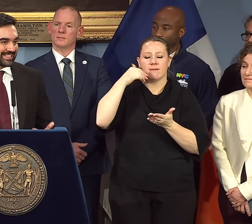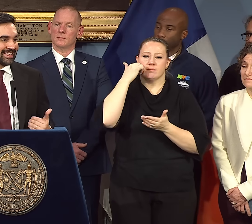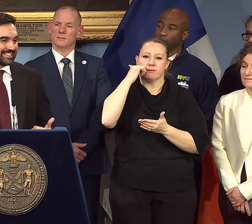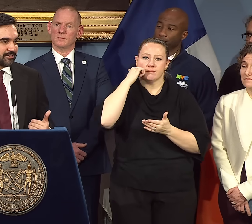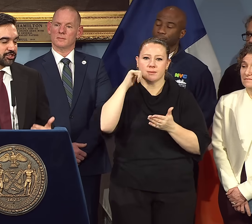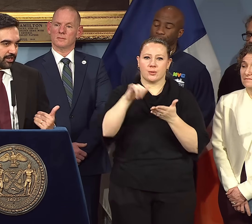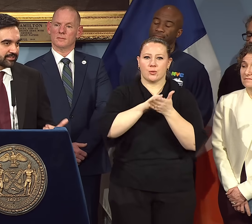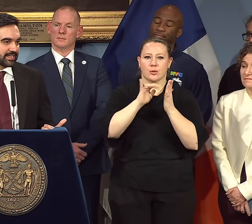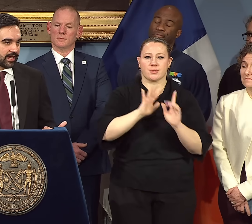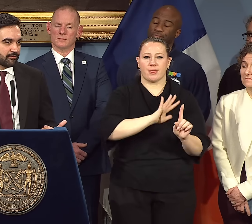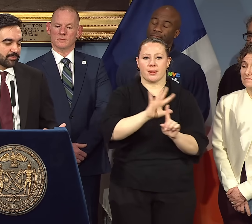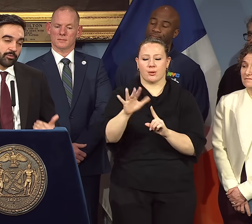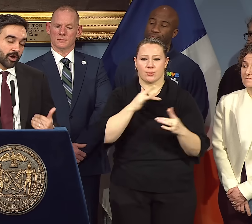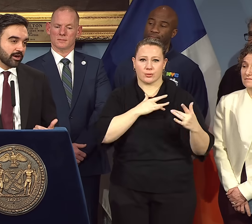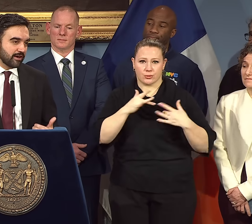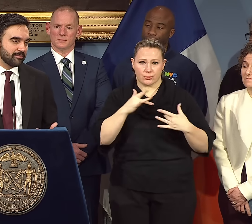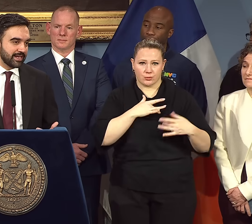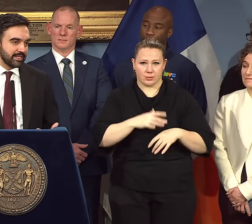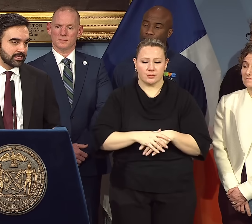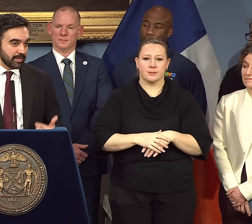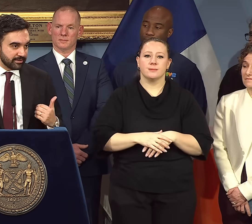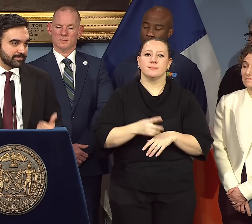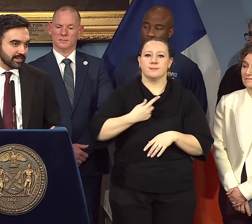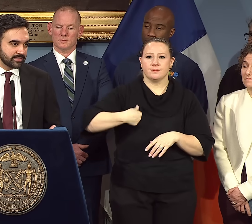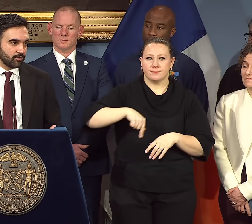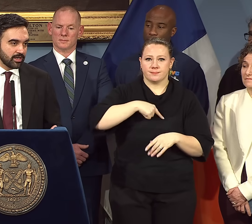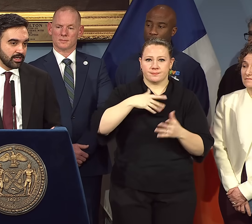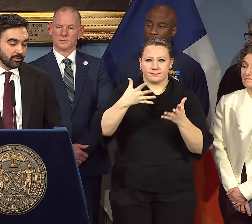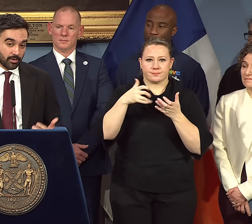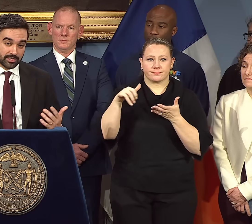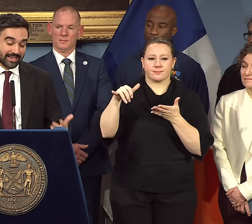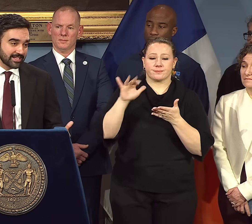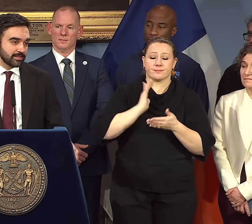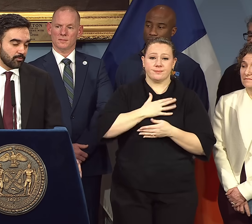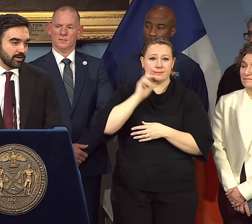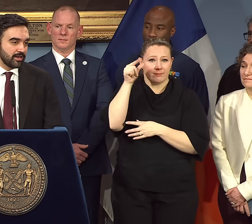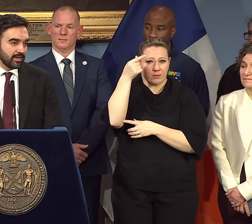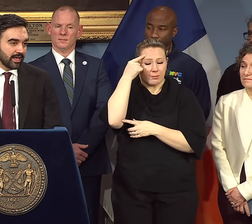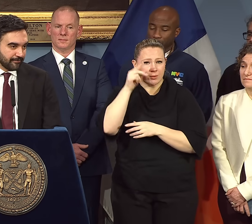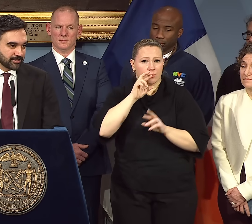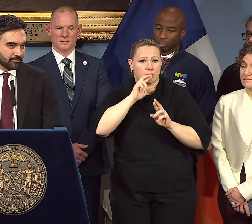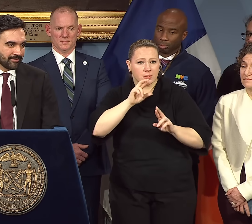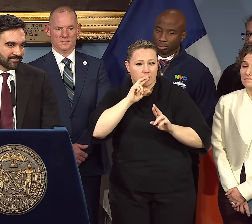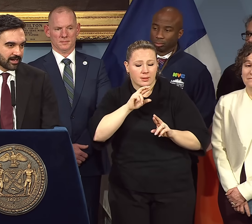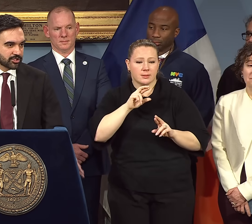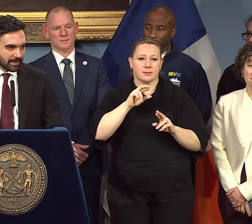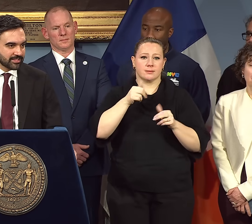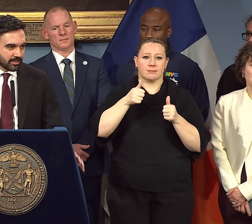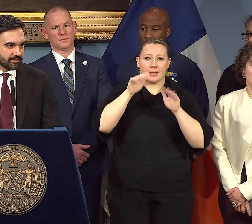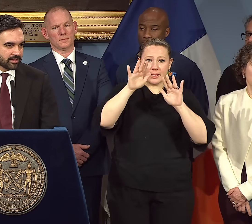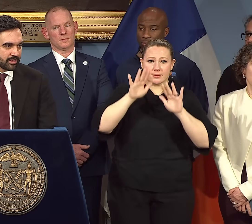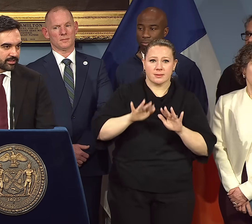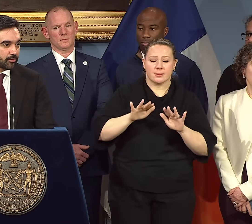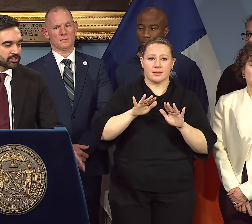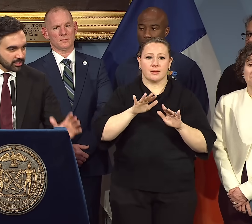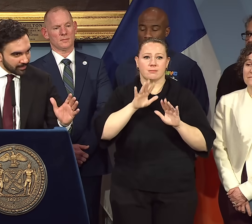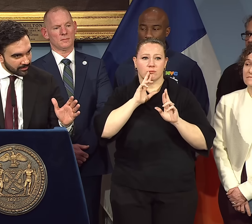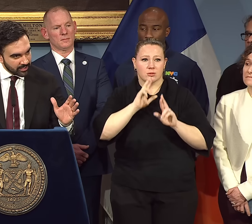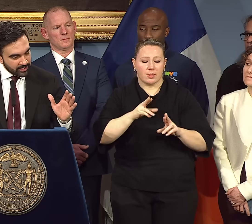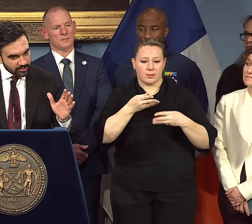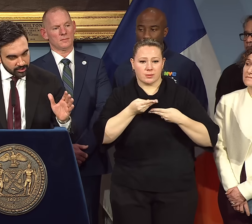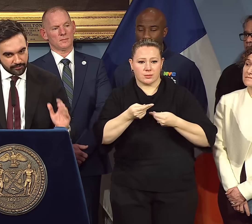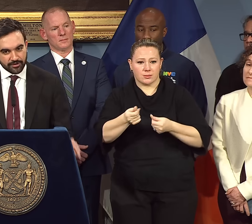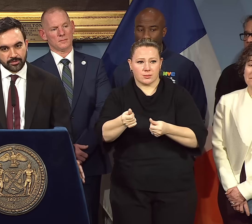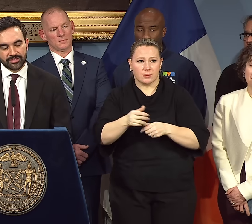it bring it to the attention of city government. We want our government to be a responsive one. We want it to be an excellent one and an efficient one. And I'll just pass on the question